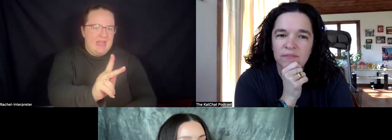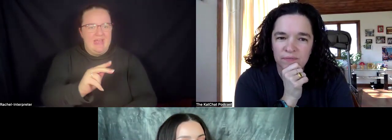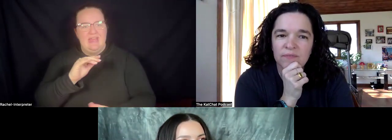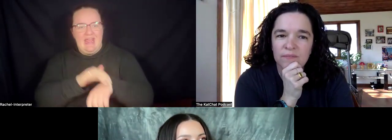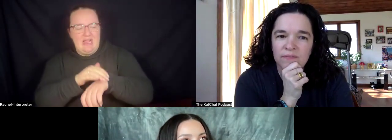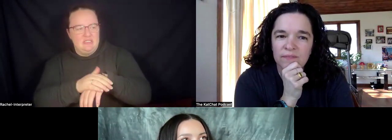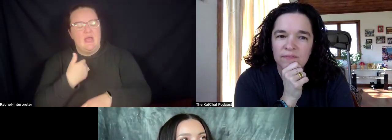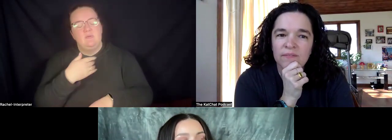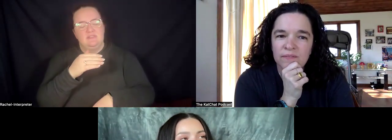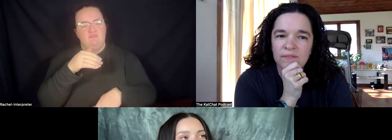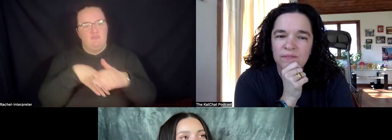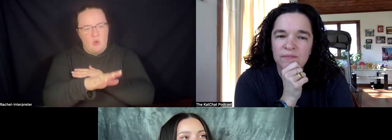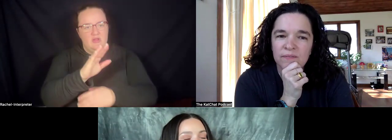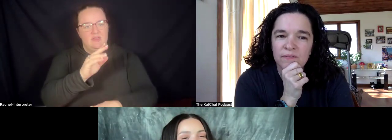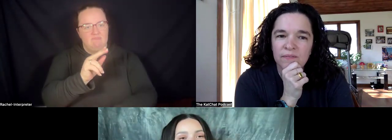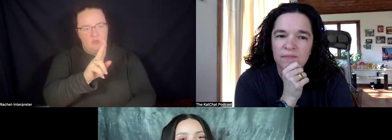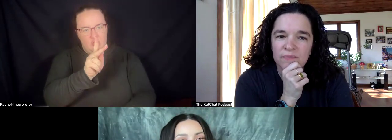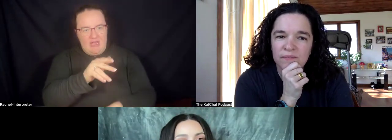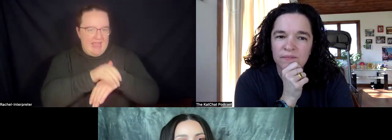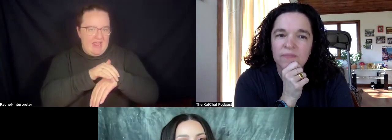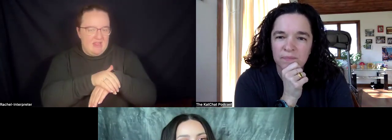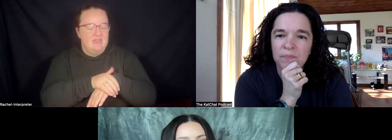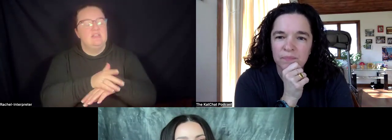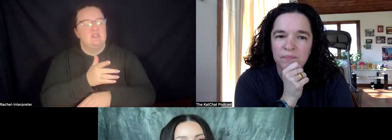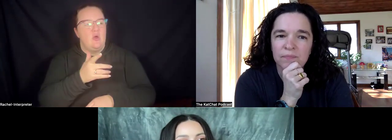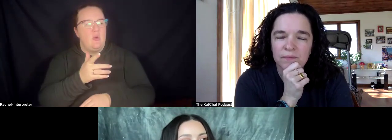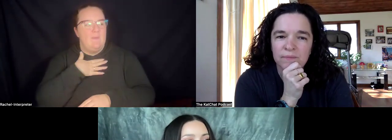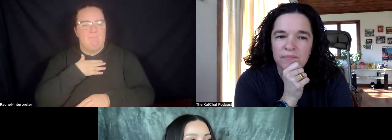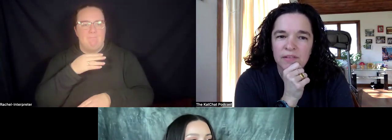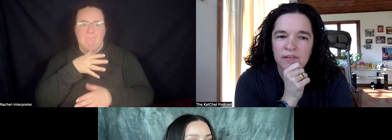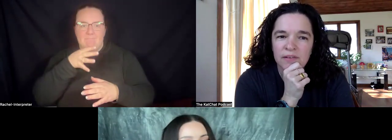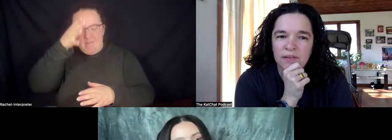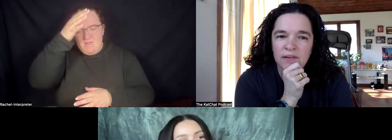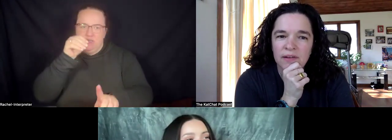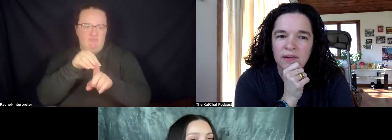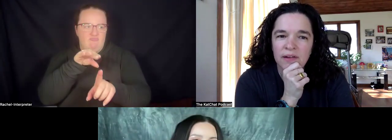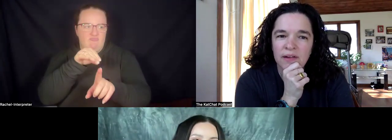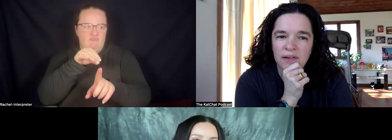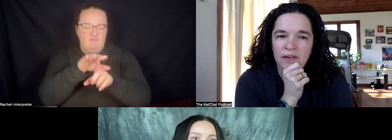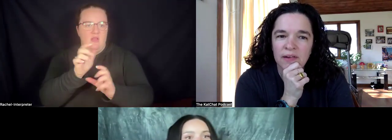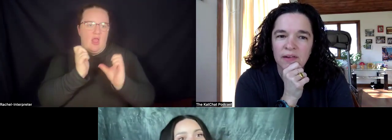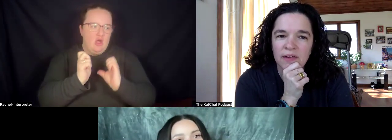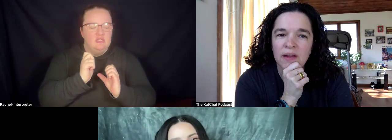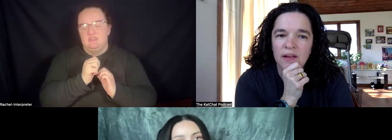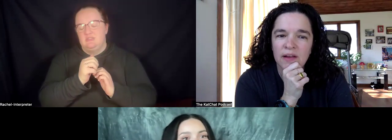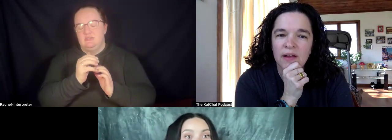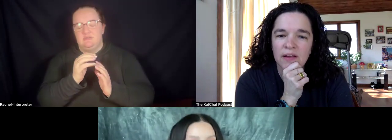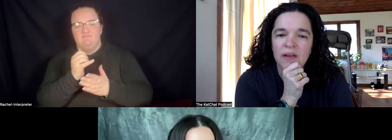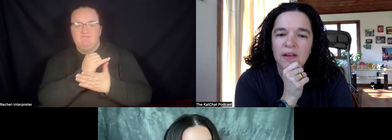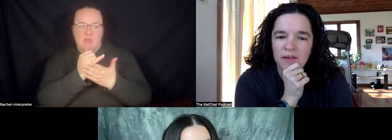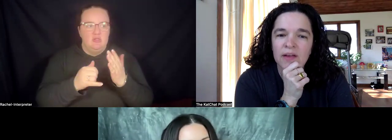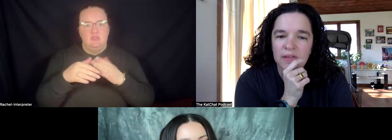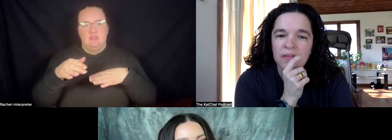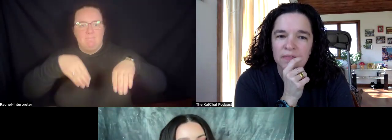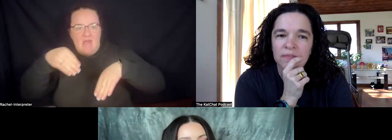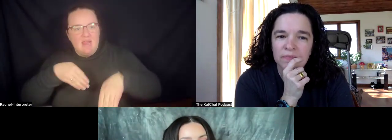my parents always exposed me to a lot of the arts, ballet, musical theatre, plays,